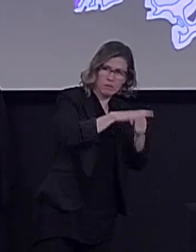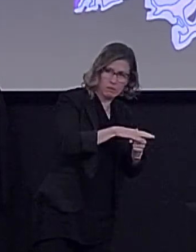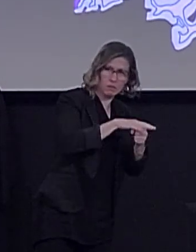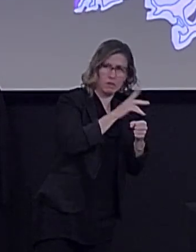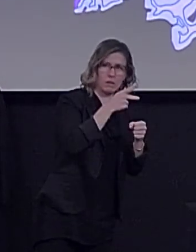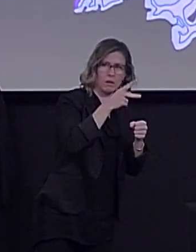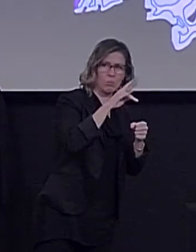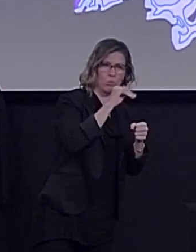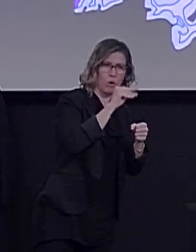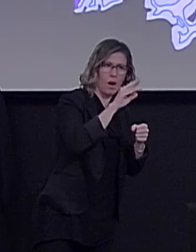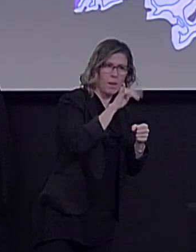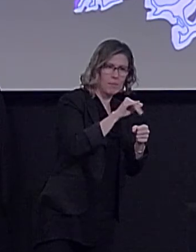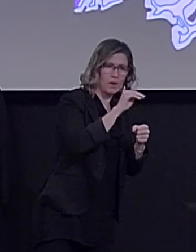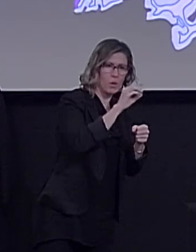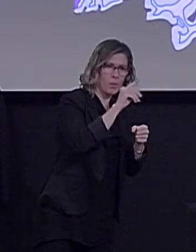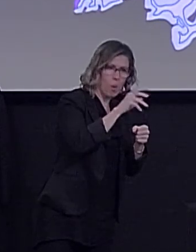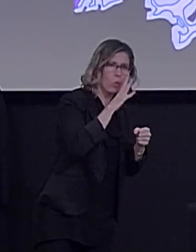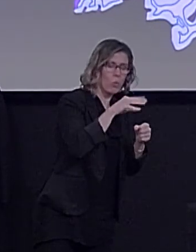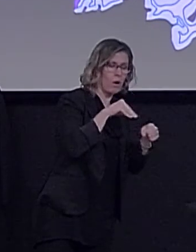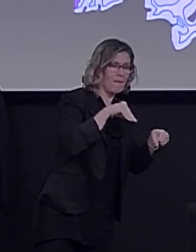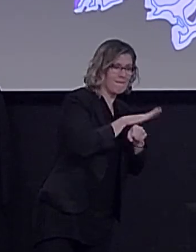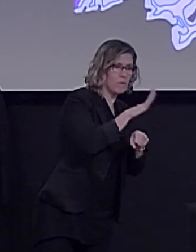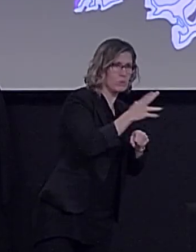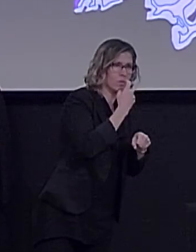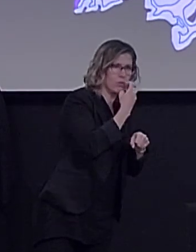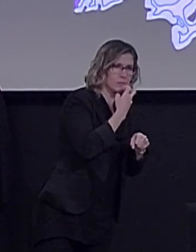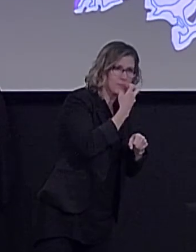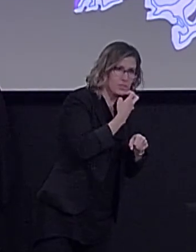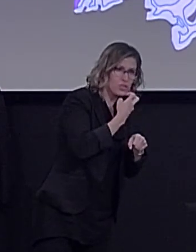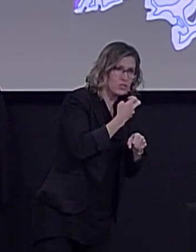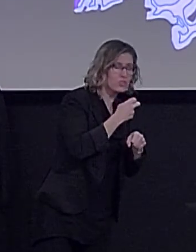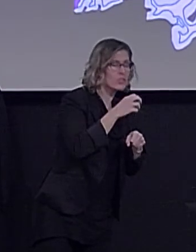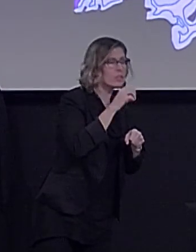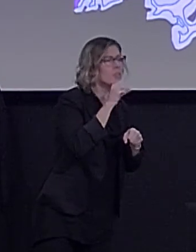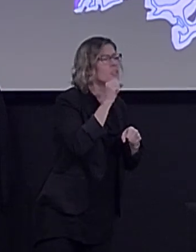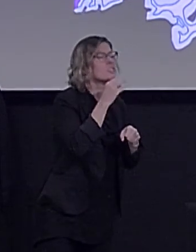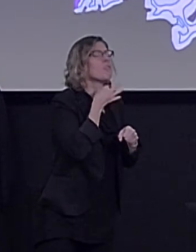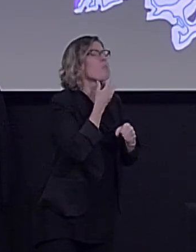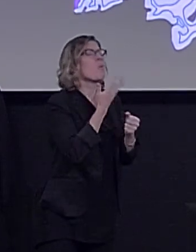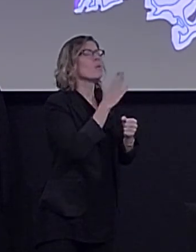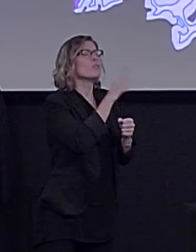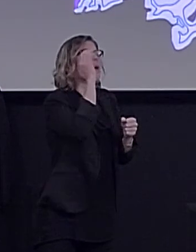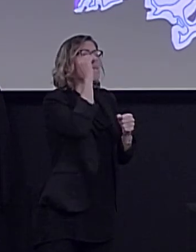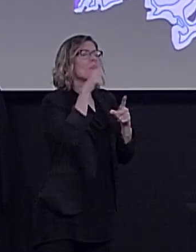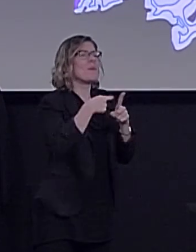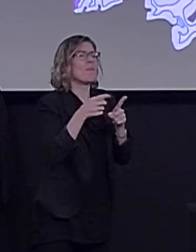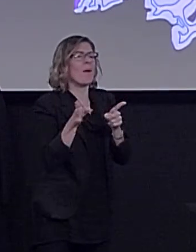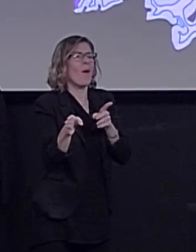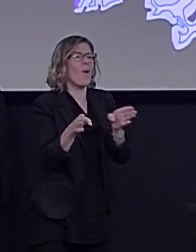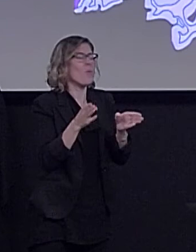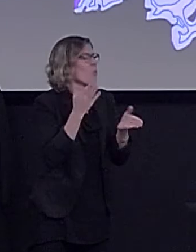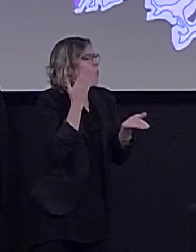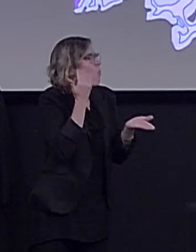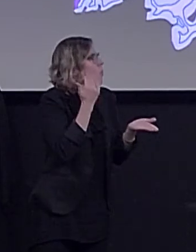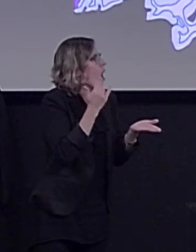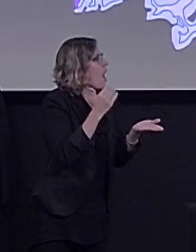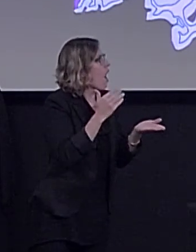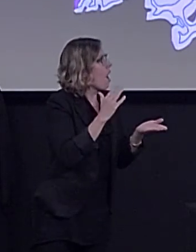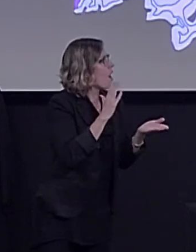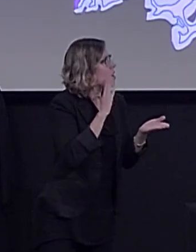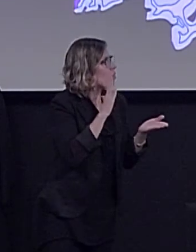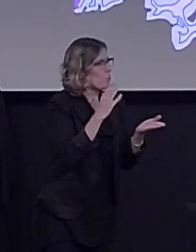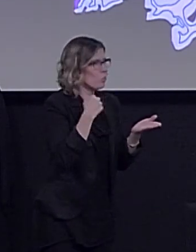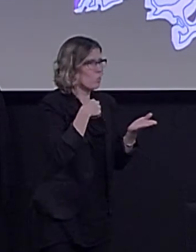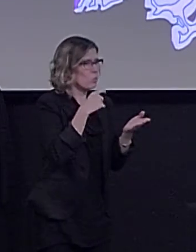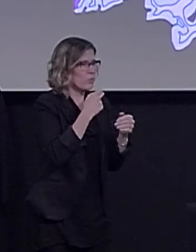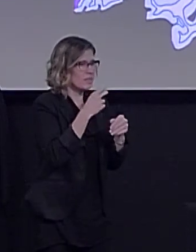it affects speech perception. So what's your opinion on that? And why would we need primary motor